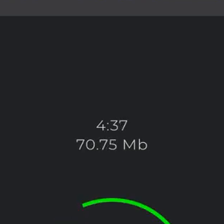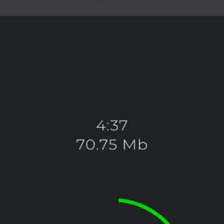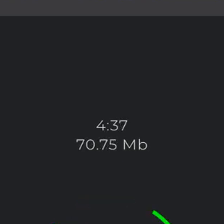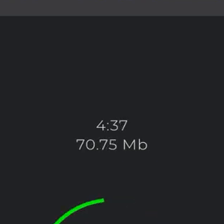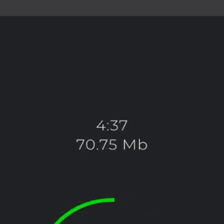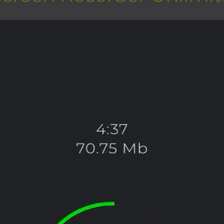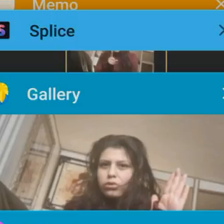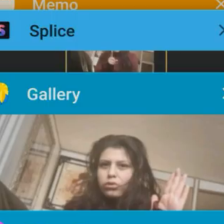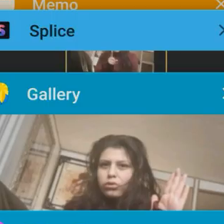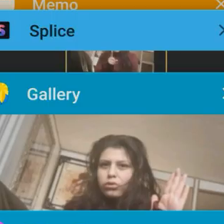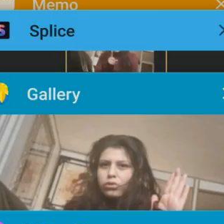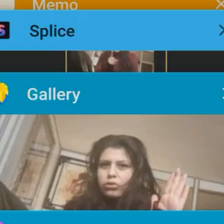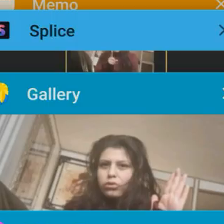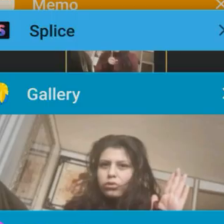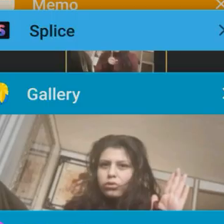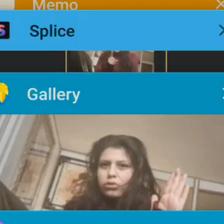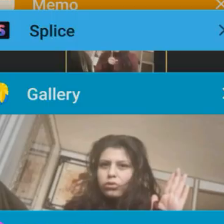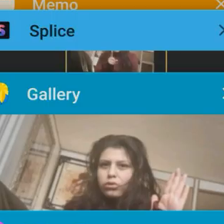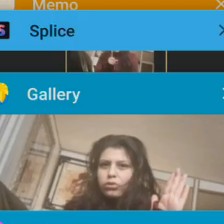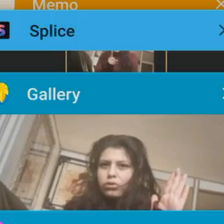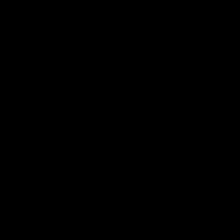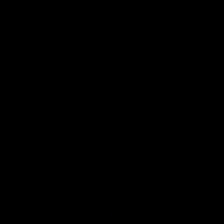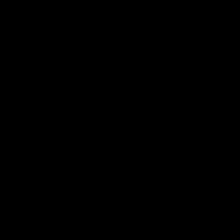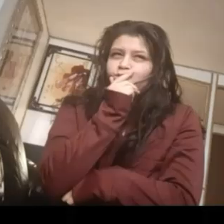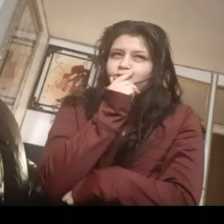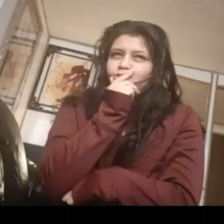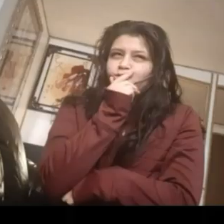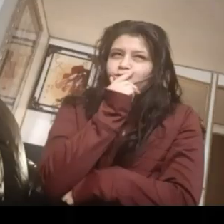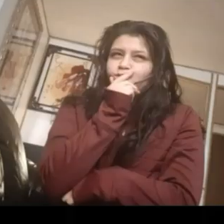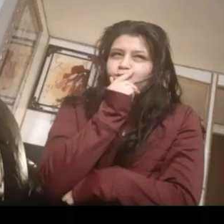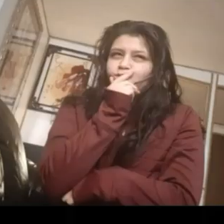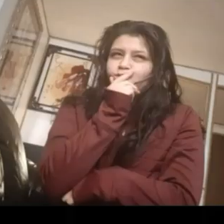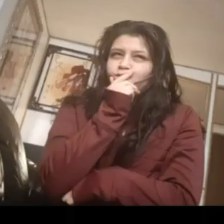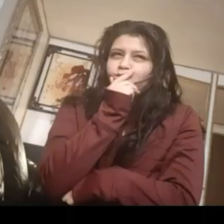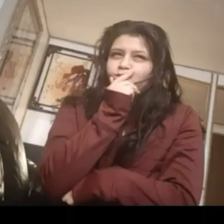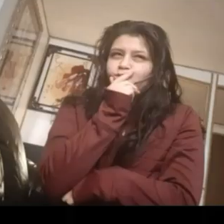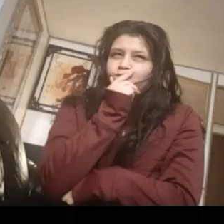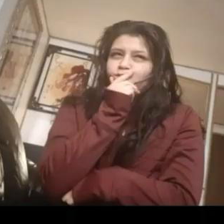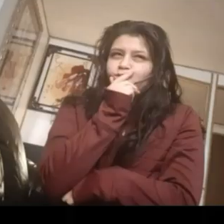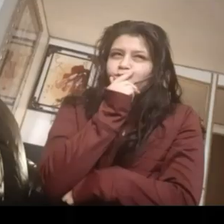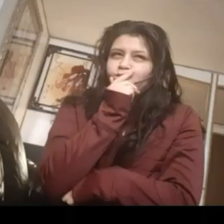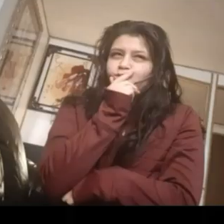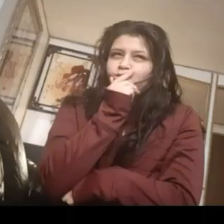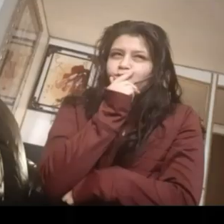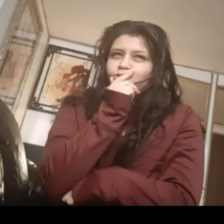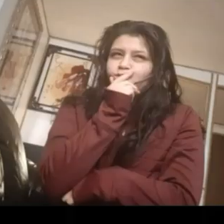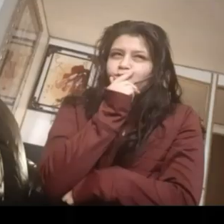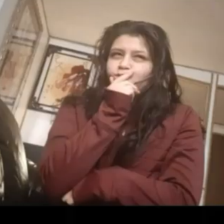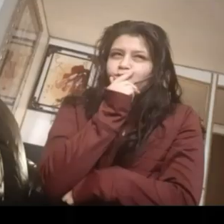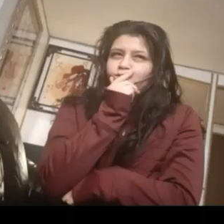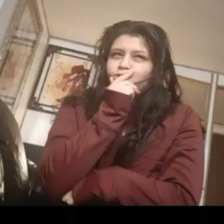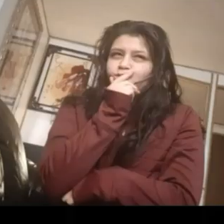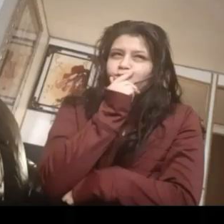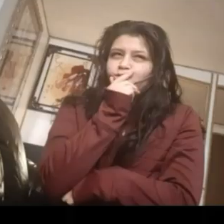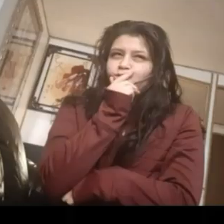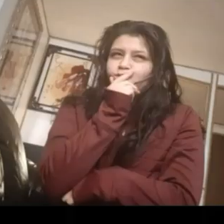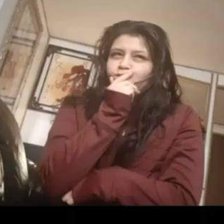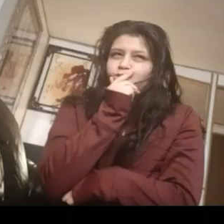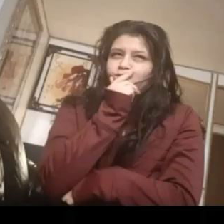So here is the video. College math theory is